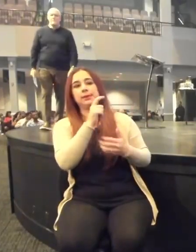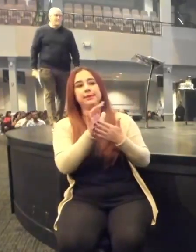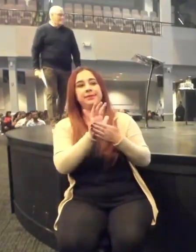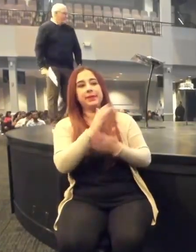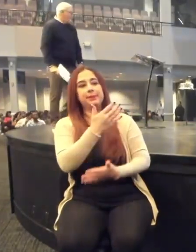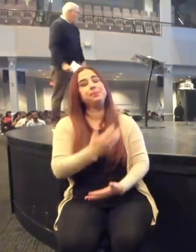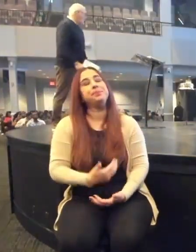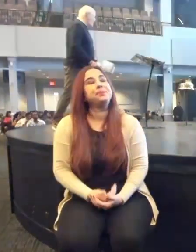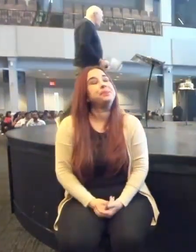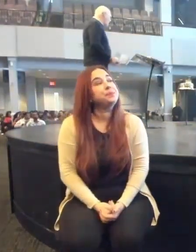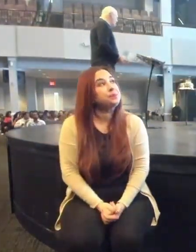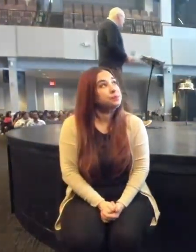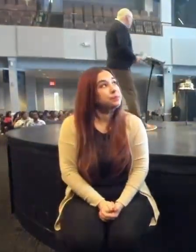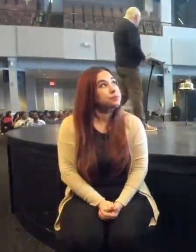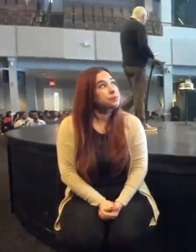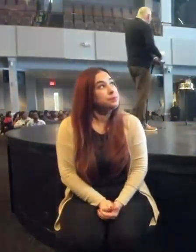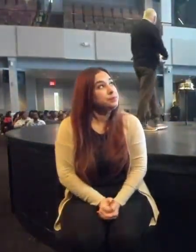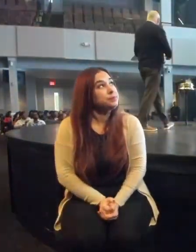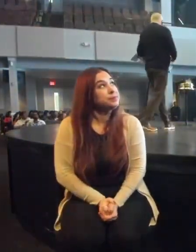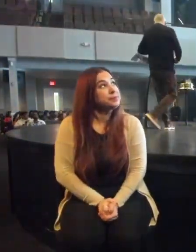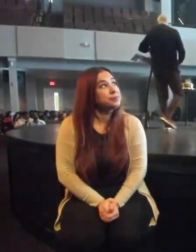together.